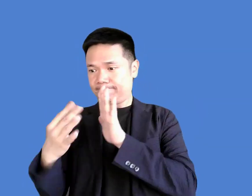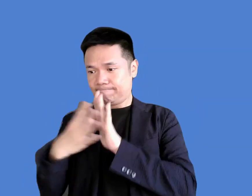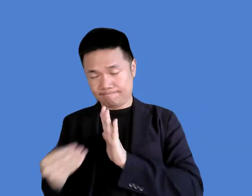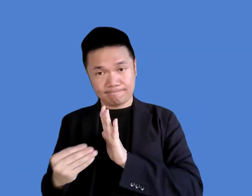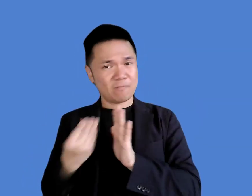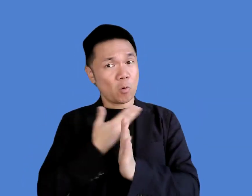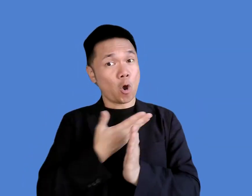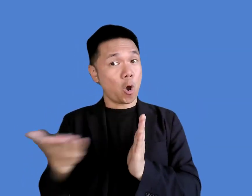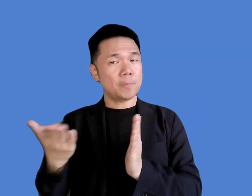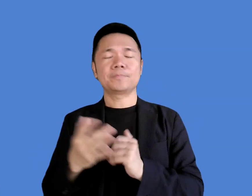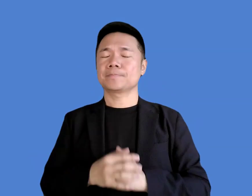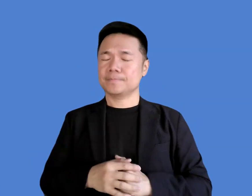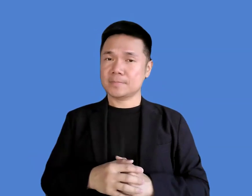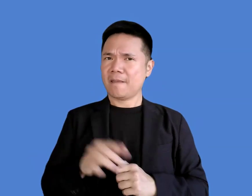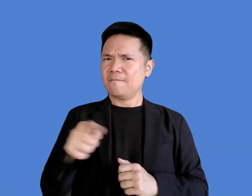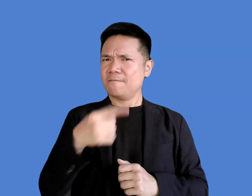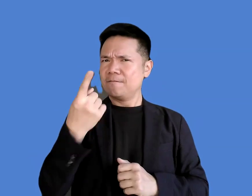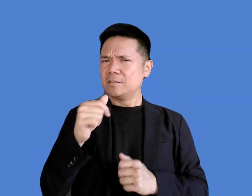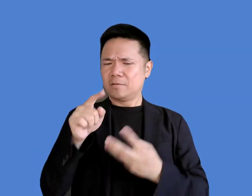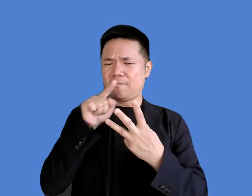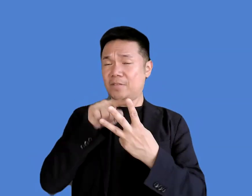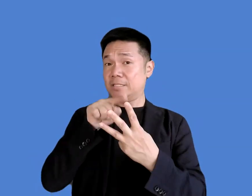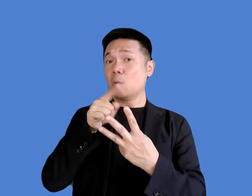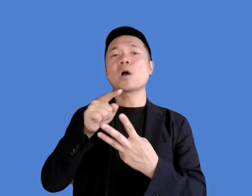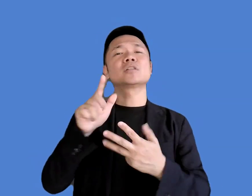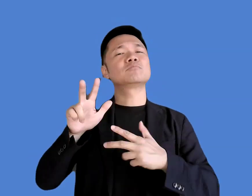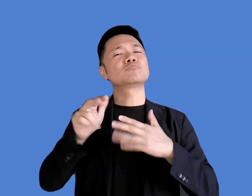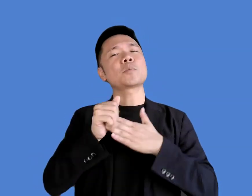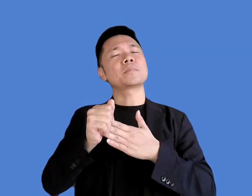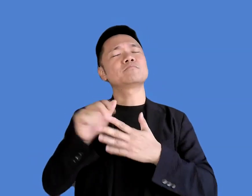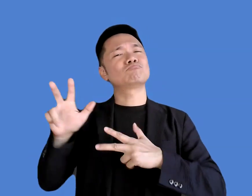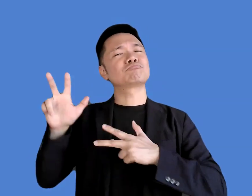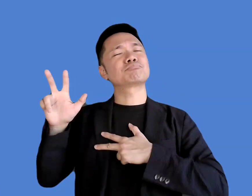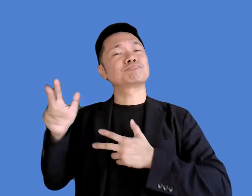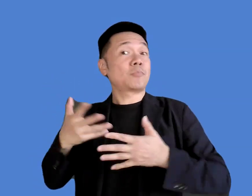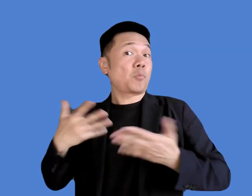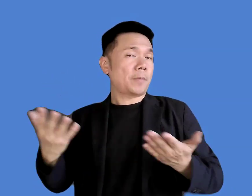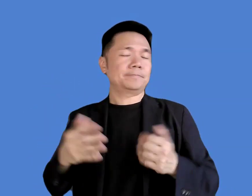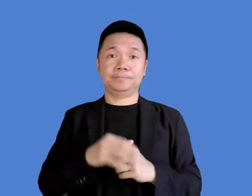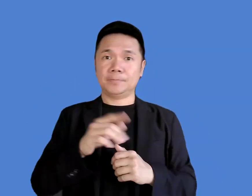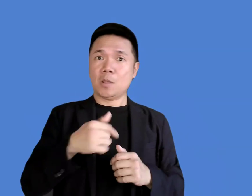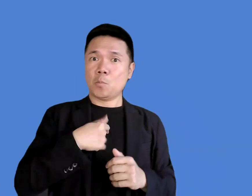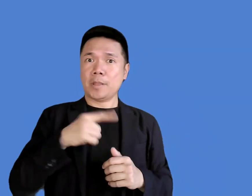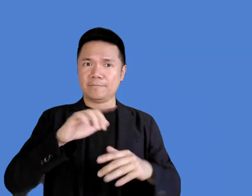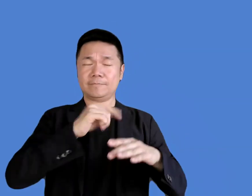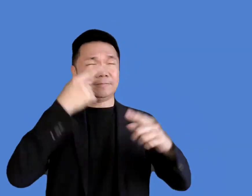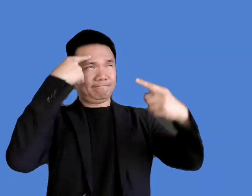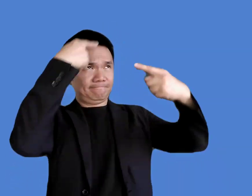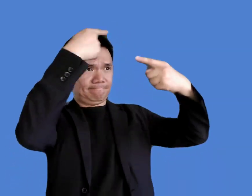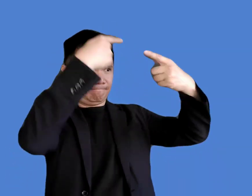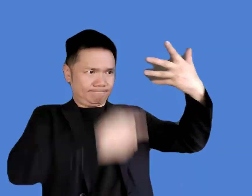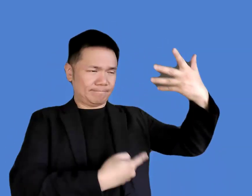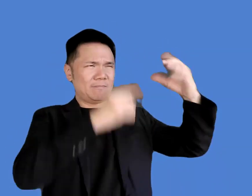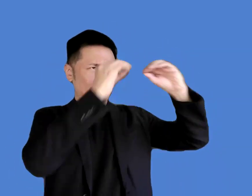talk a little bit about our leadership commitment, right? We have actually set several aspirational goals